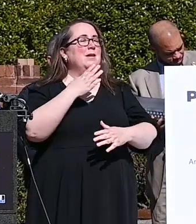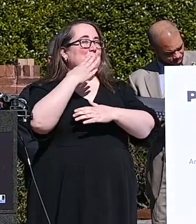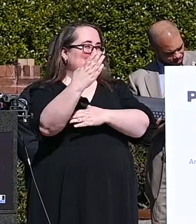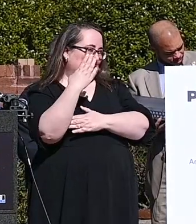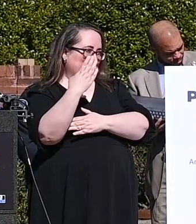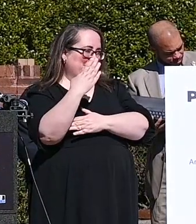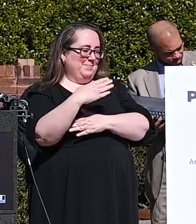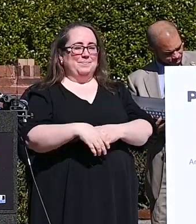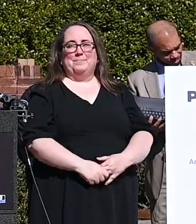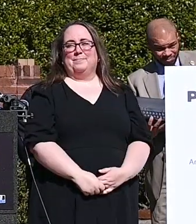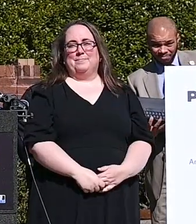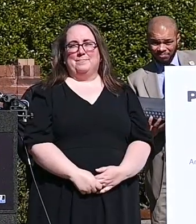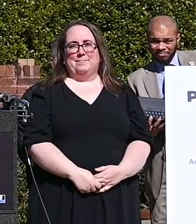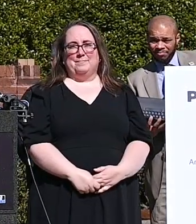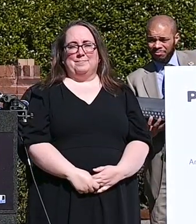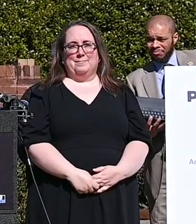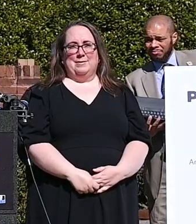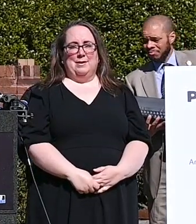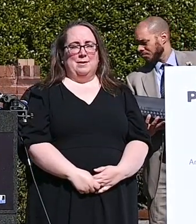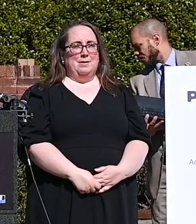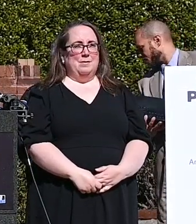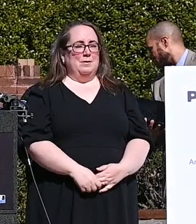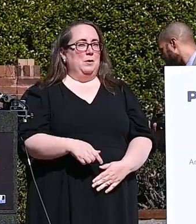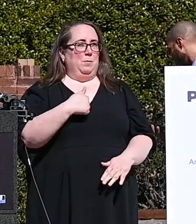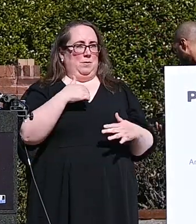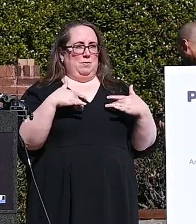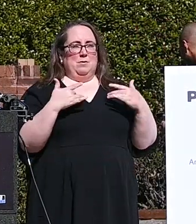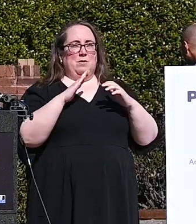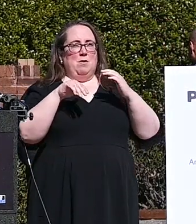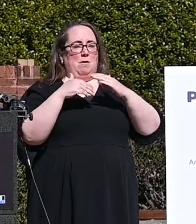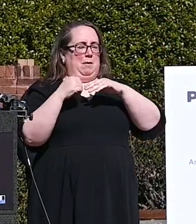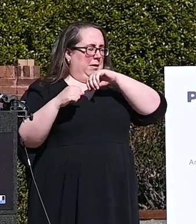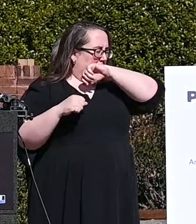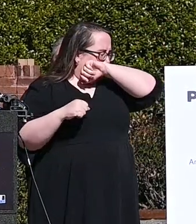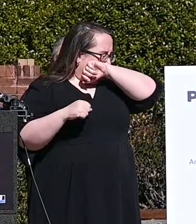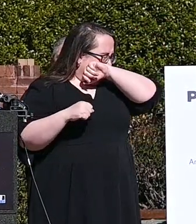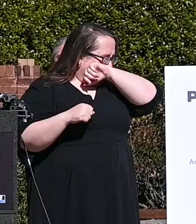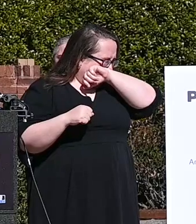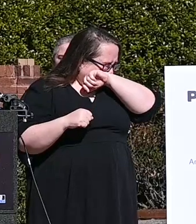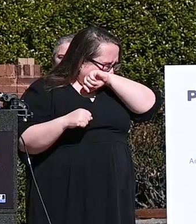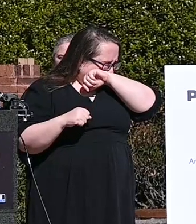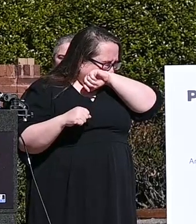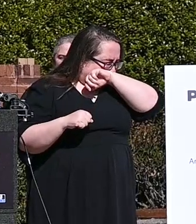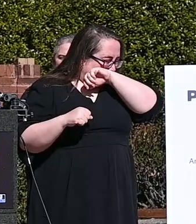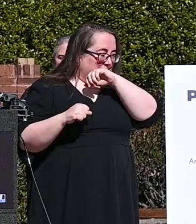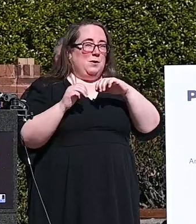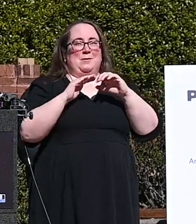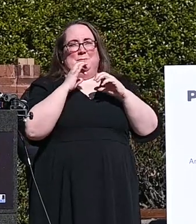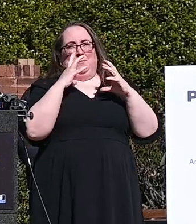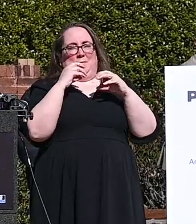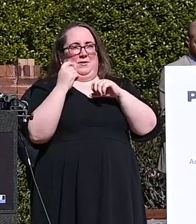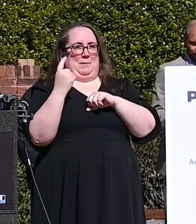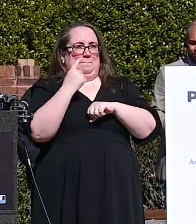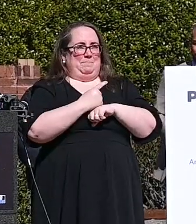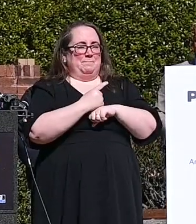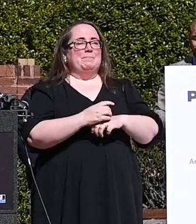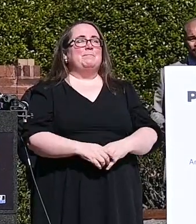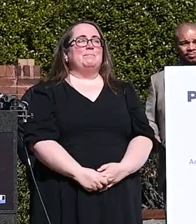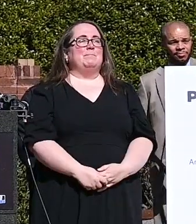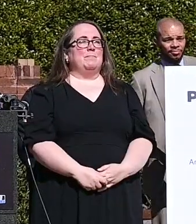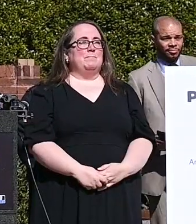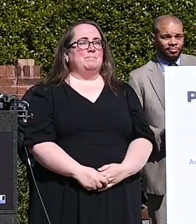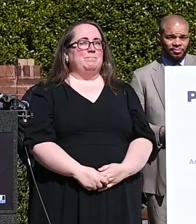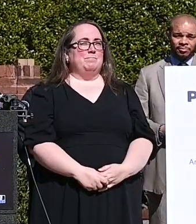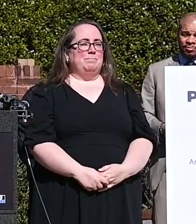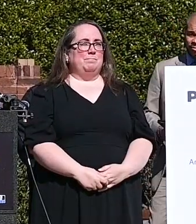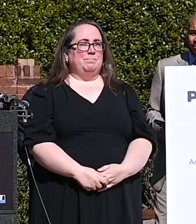Good morning. We're so glad that you all are able to be with us on this beautiful day. It's not often that we